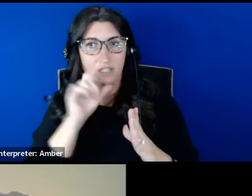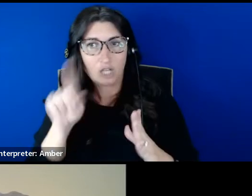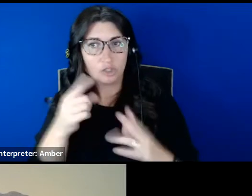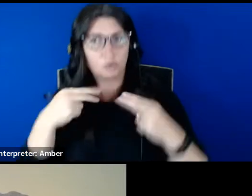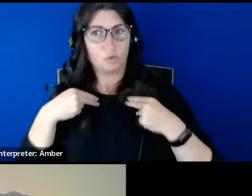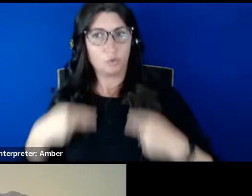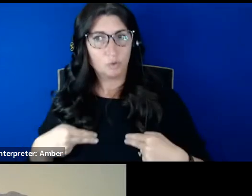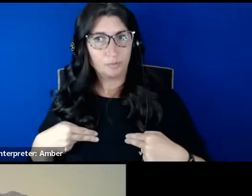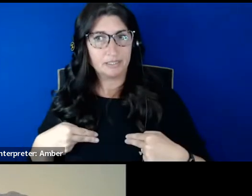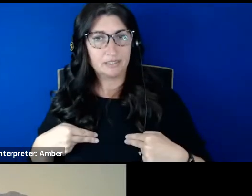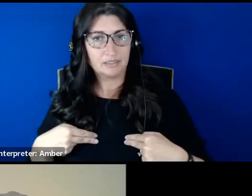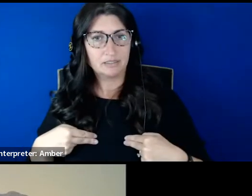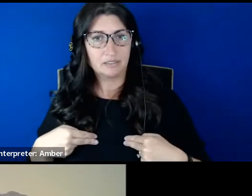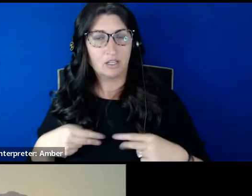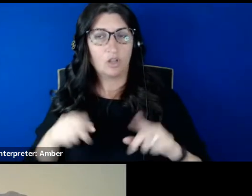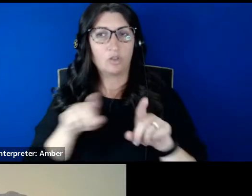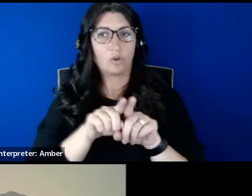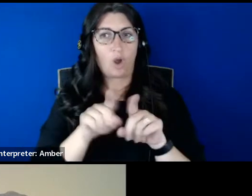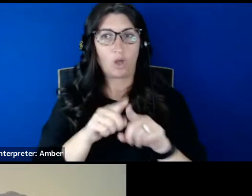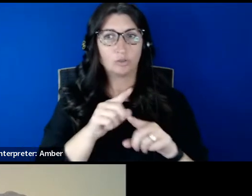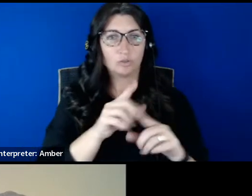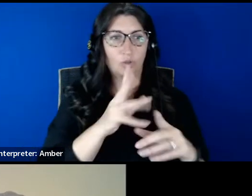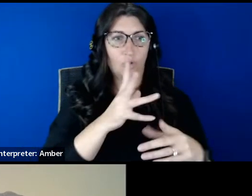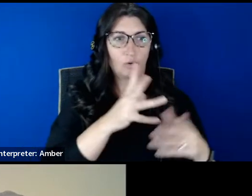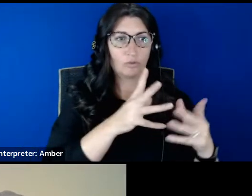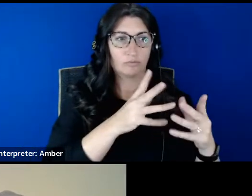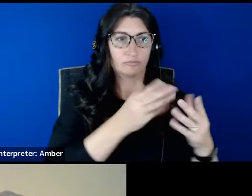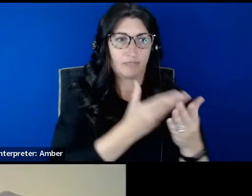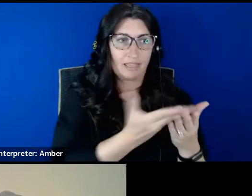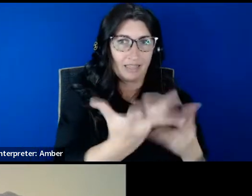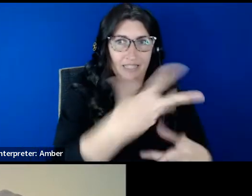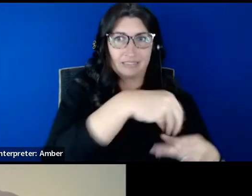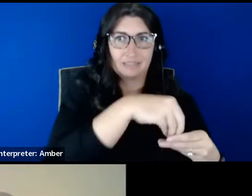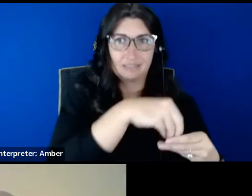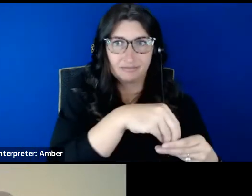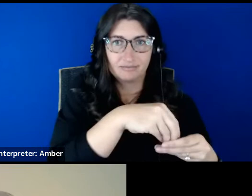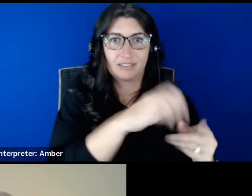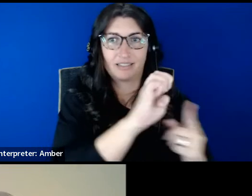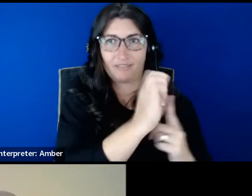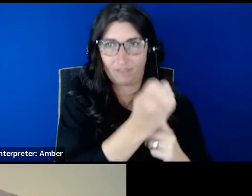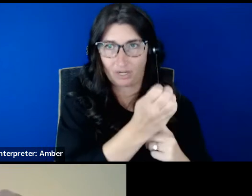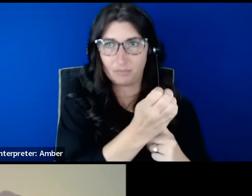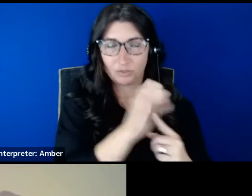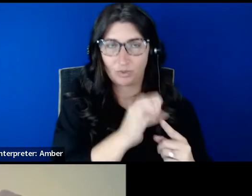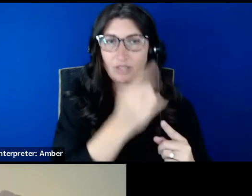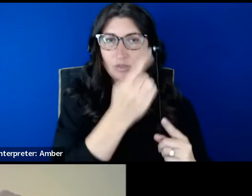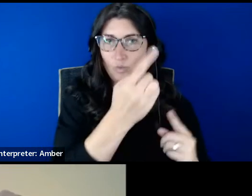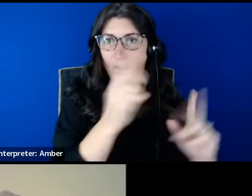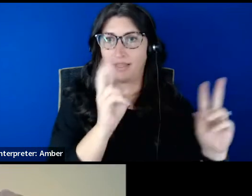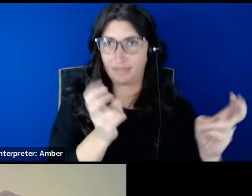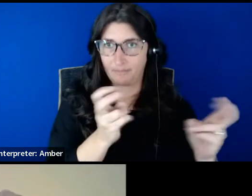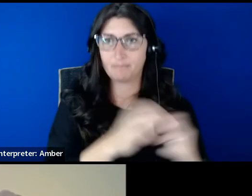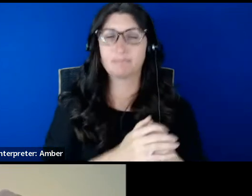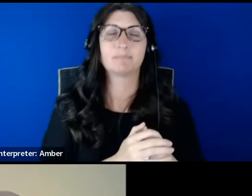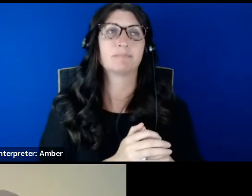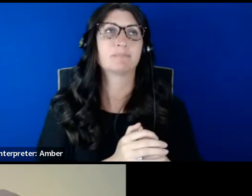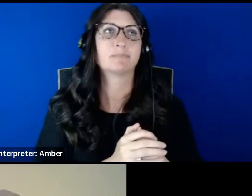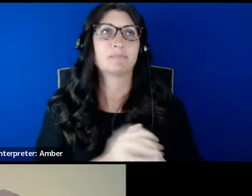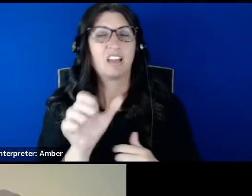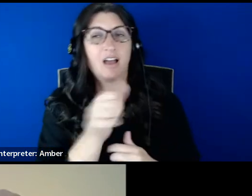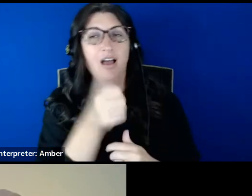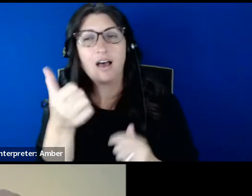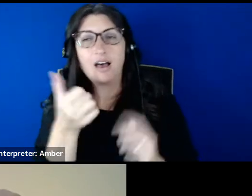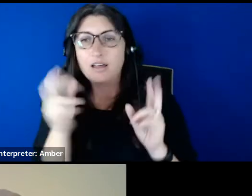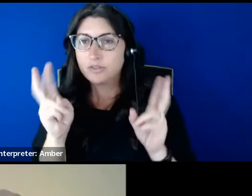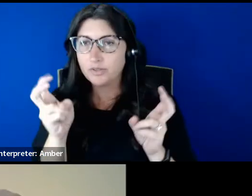these entities within the environment. So that's one particular theme that that is there in the story. The other themes have to do